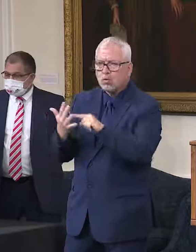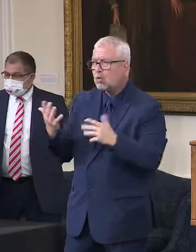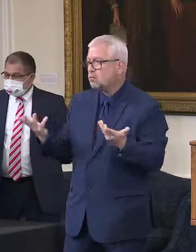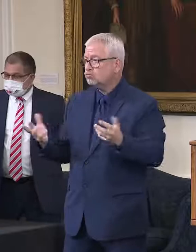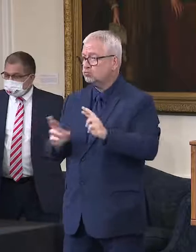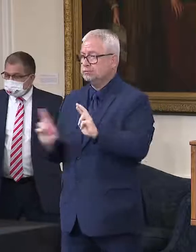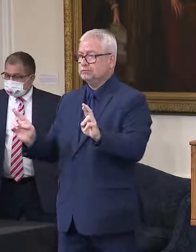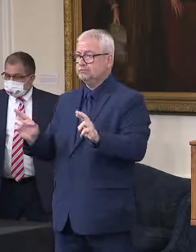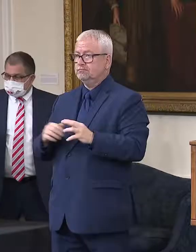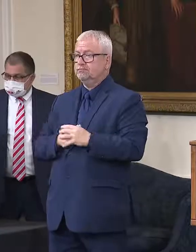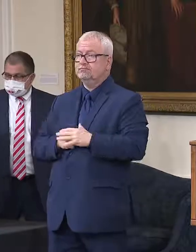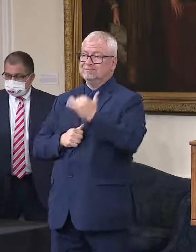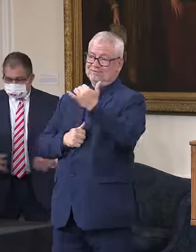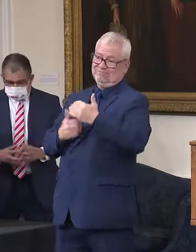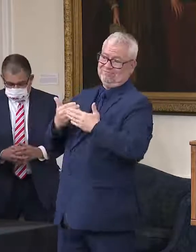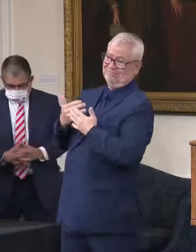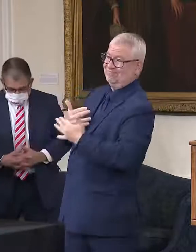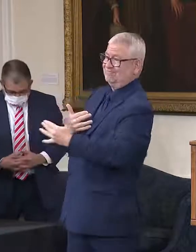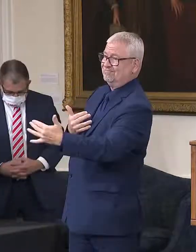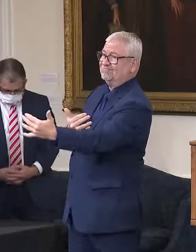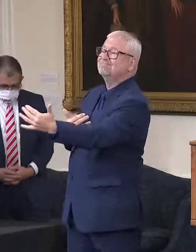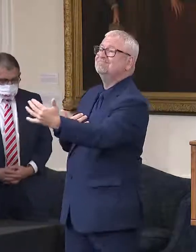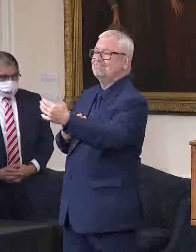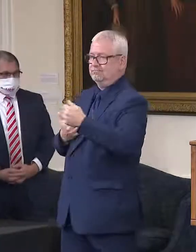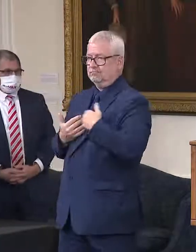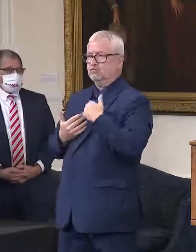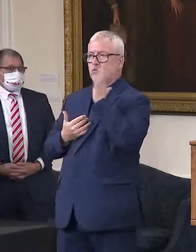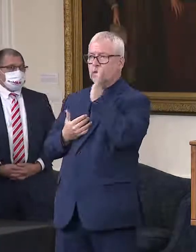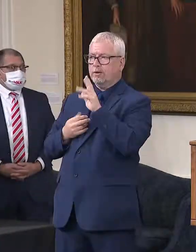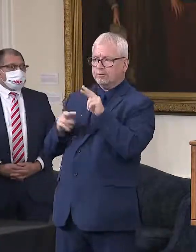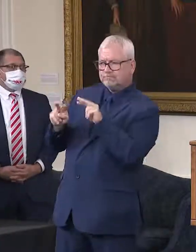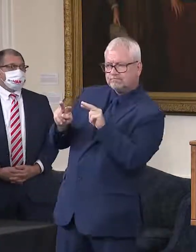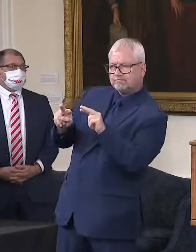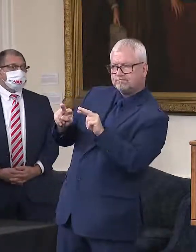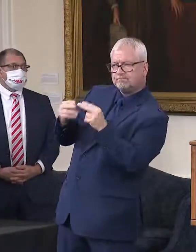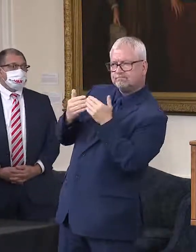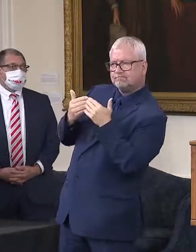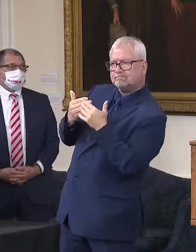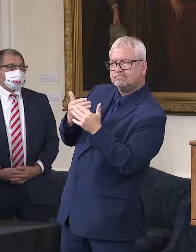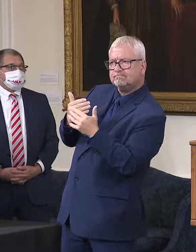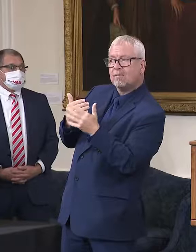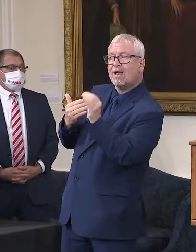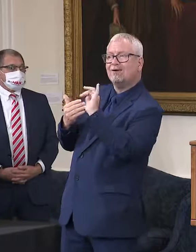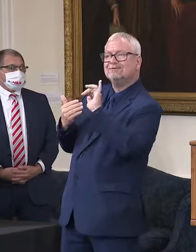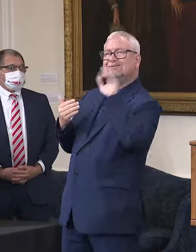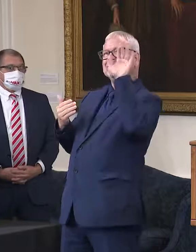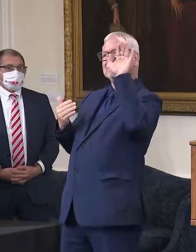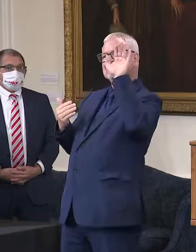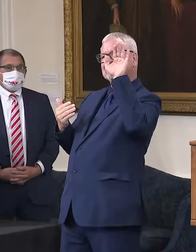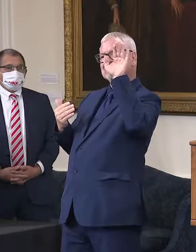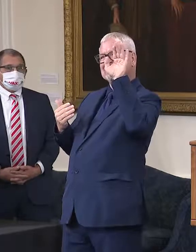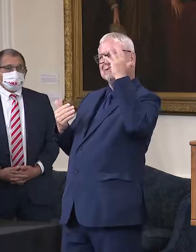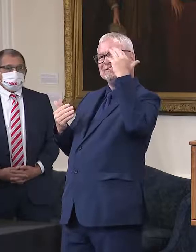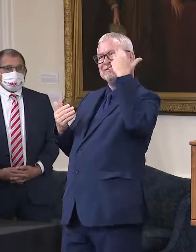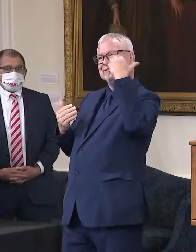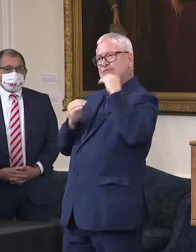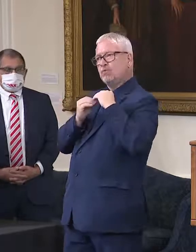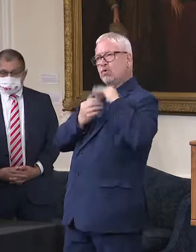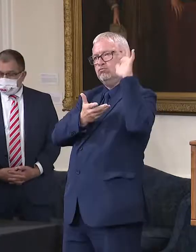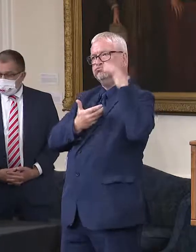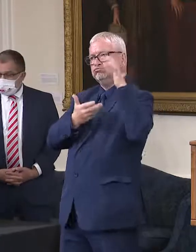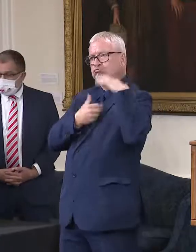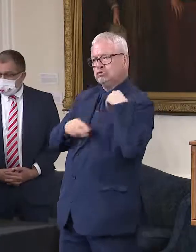In the weeks ahead, we will remain relentlessly focused on getting more of those final 2% of